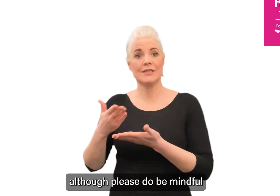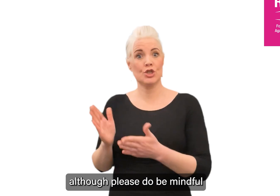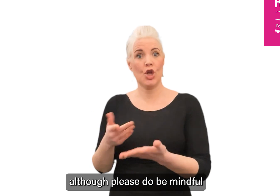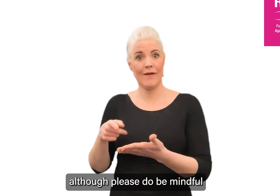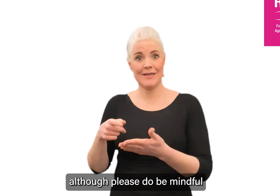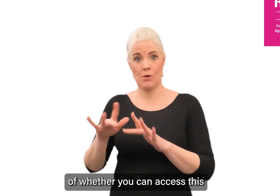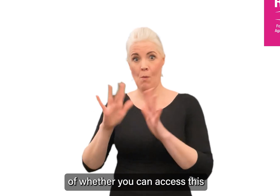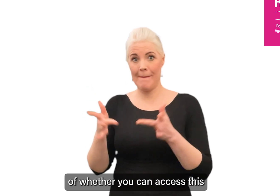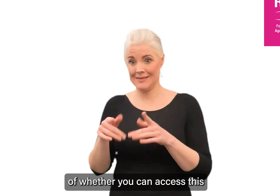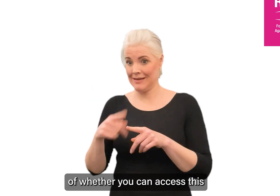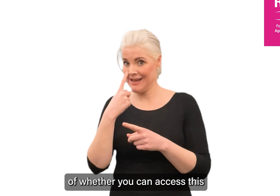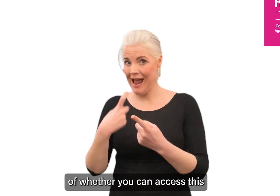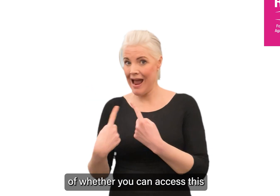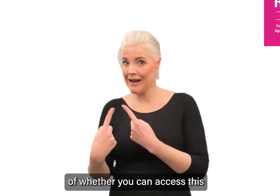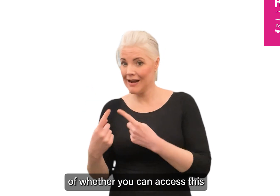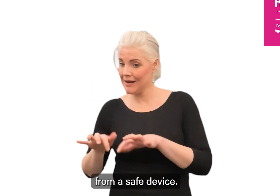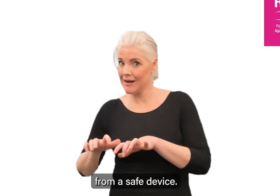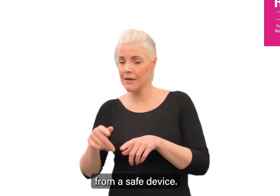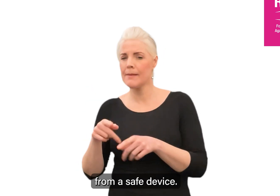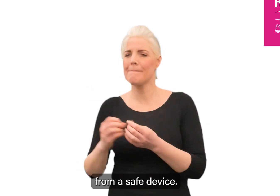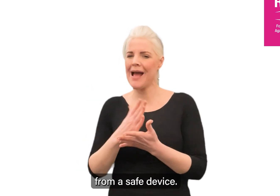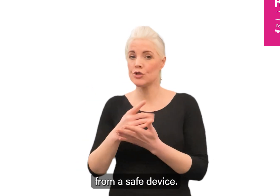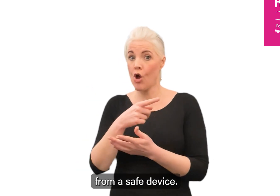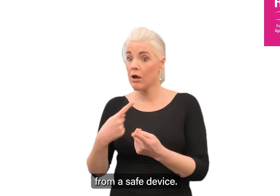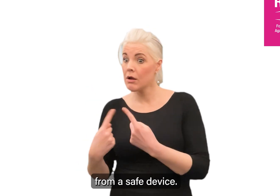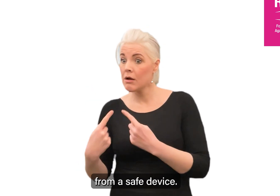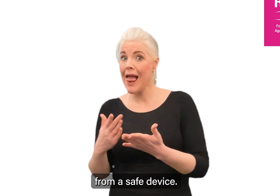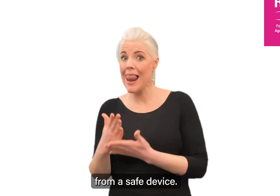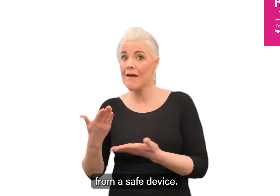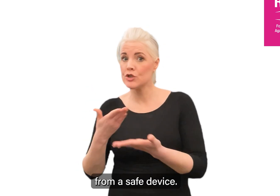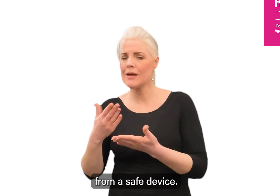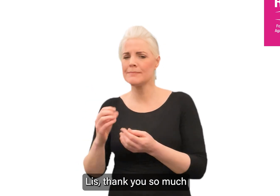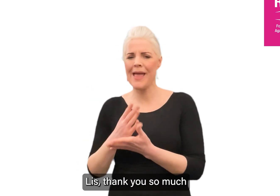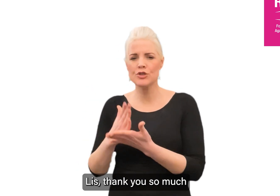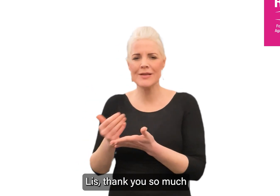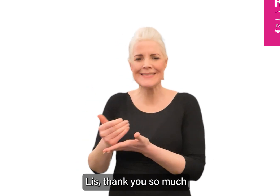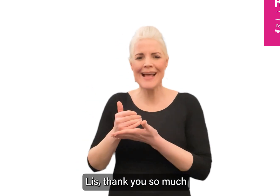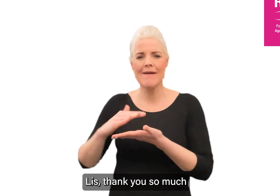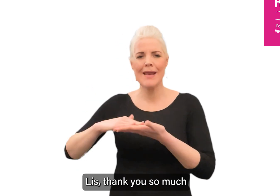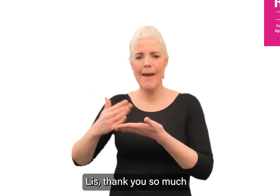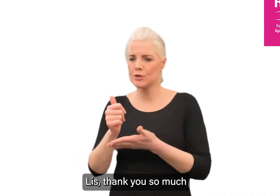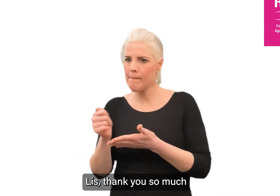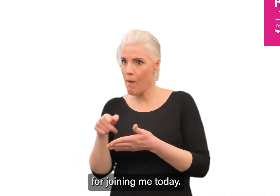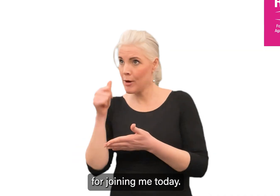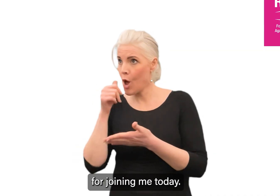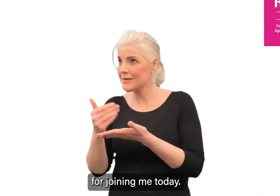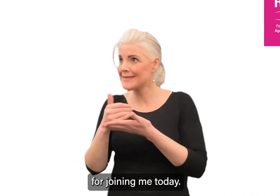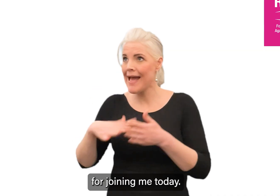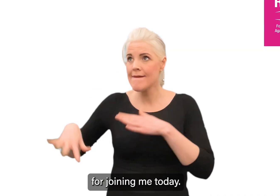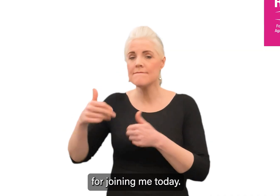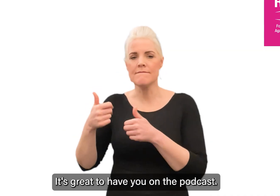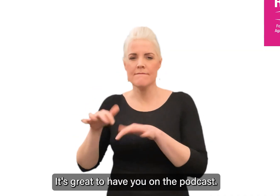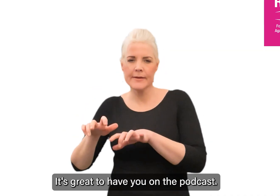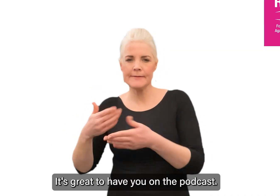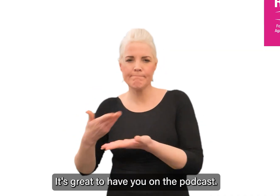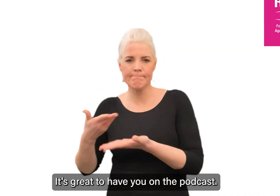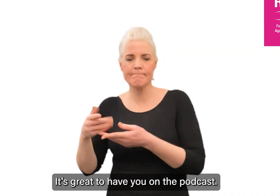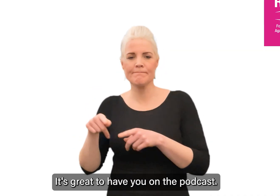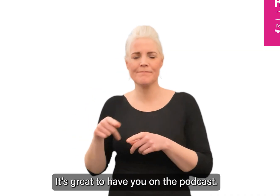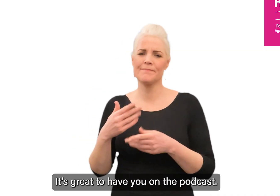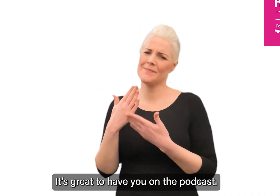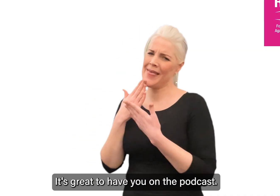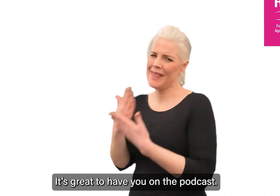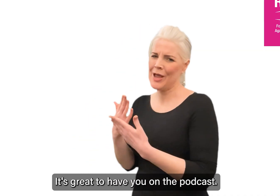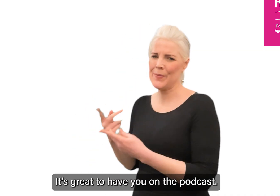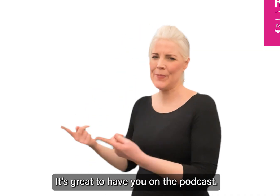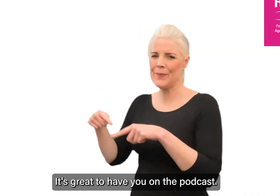do be mindful of whether you can access this from a safe device. Lise, thank you so much for joining me today. It's great to have you